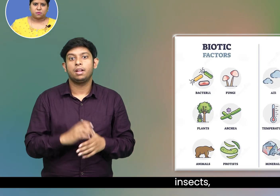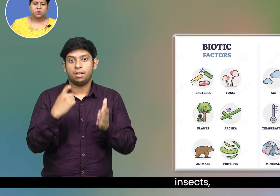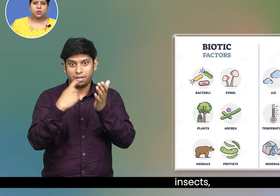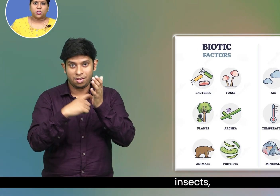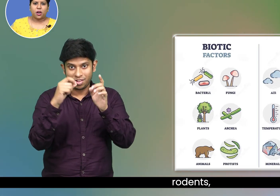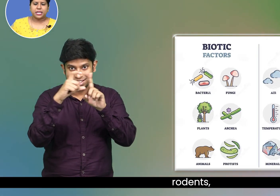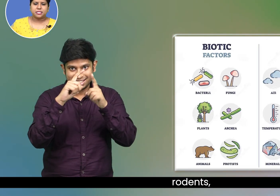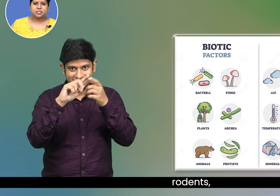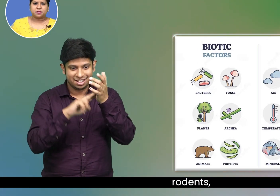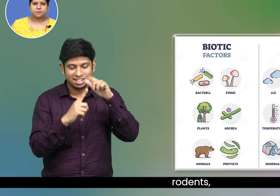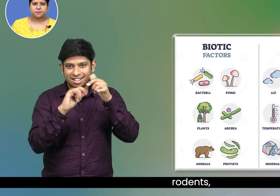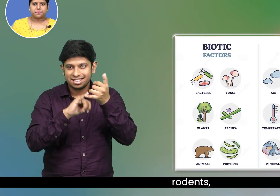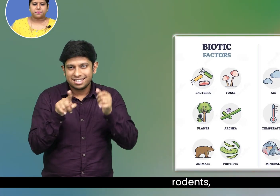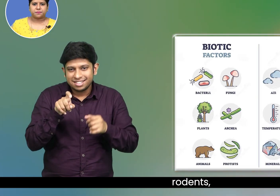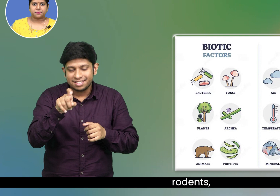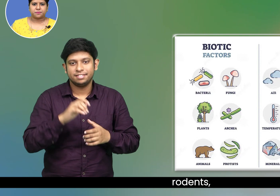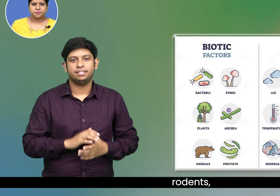insect, rodents,